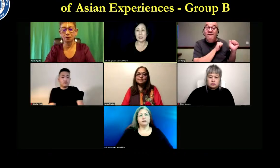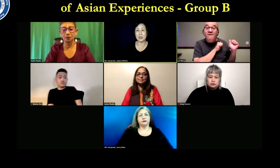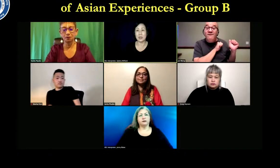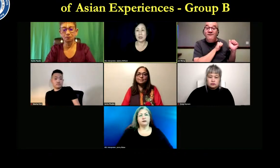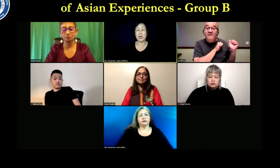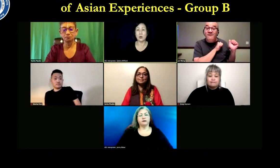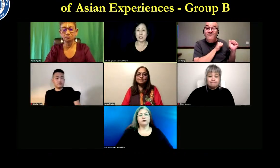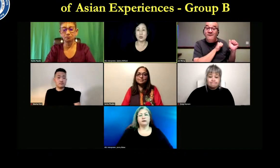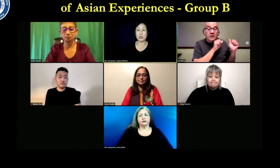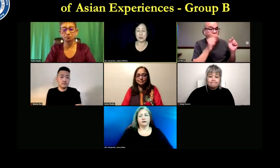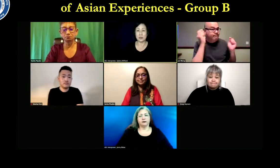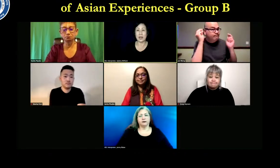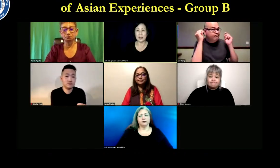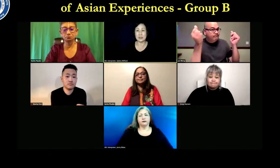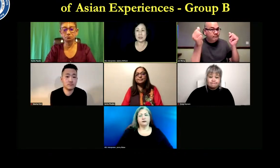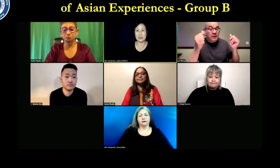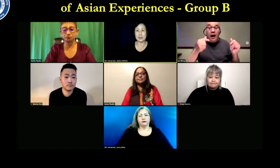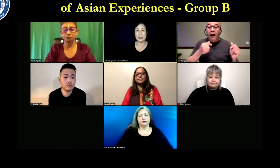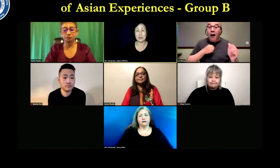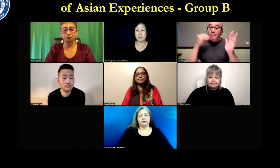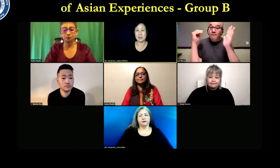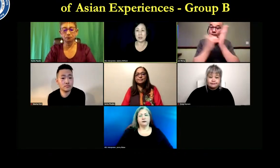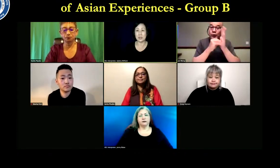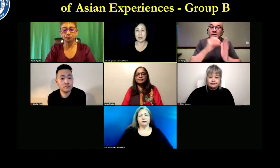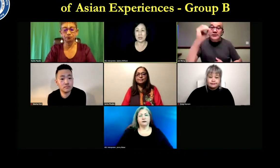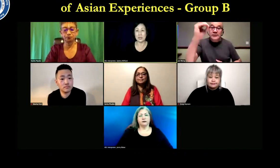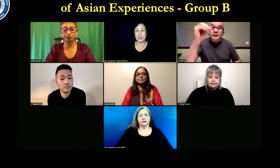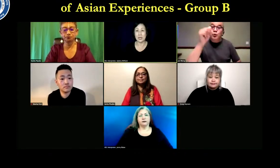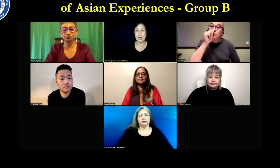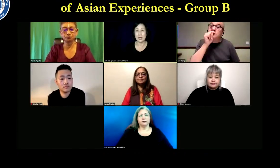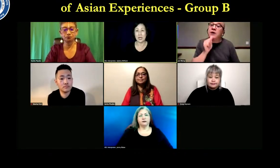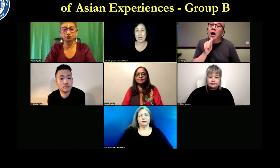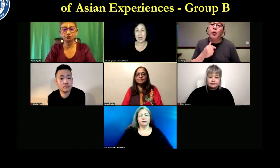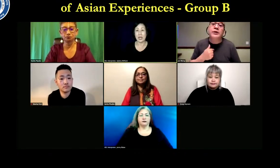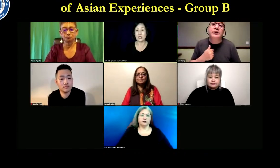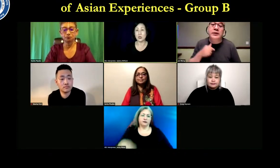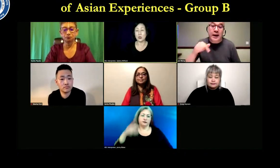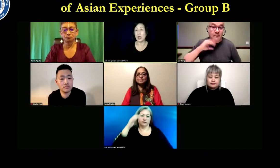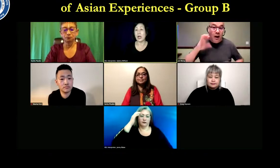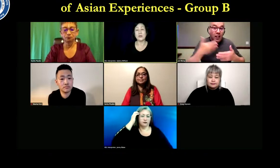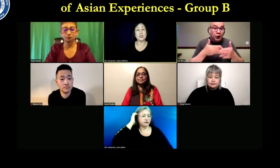bully, then I will ask you to leave class immediately.